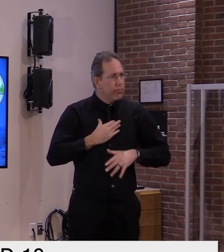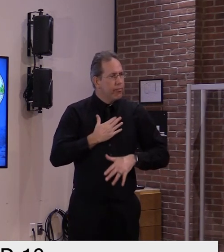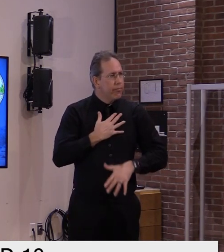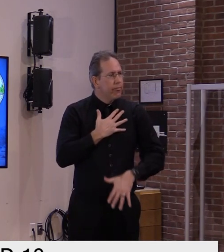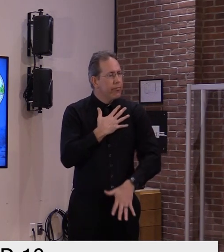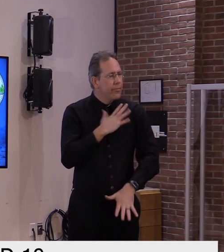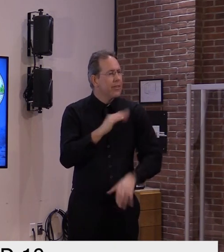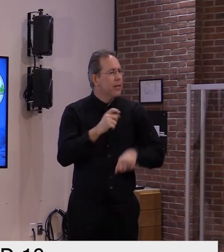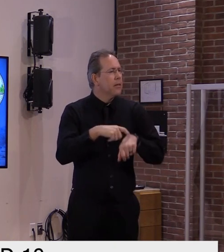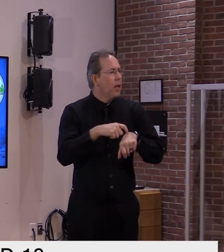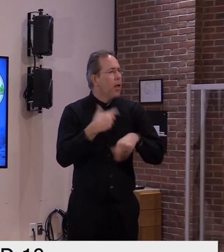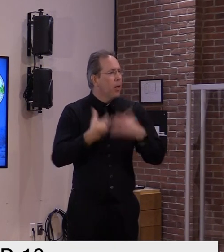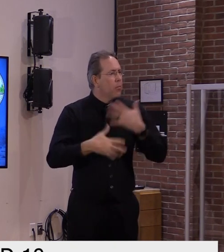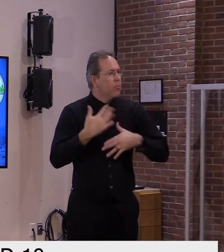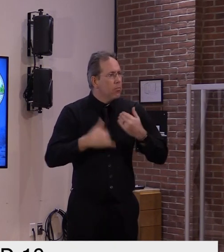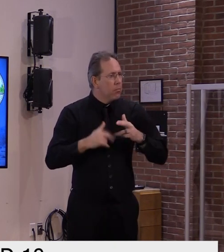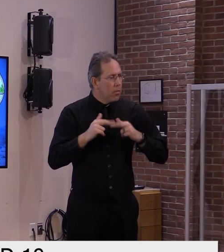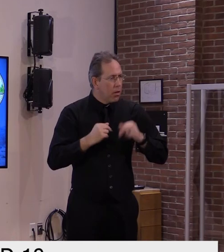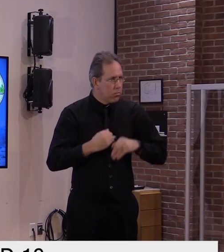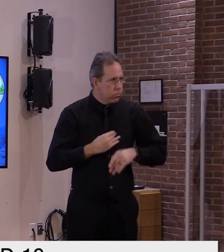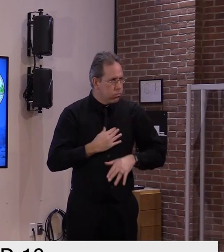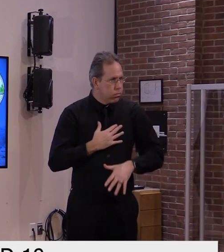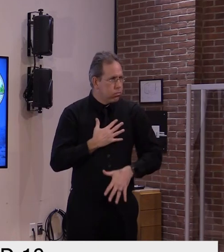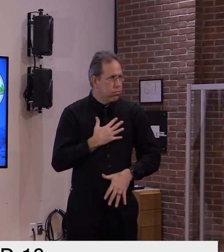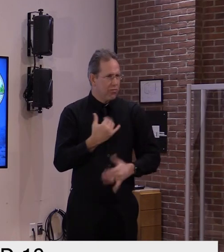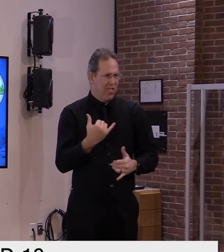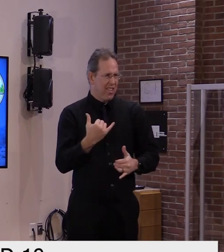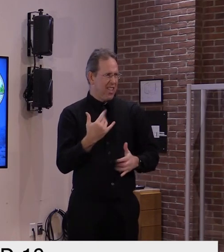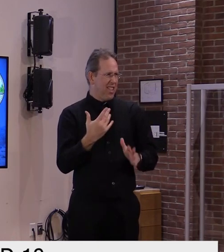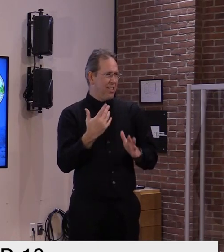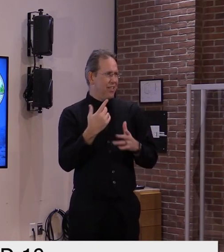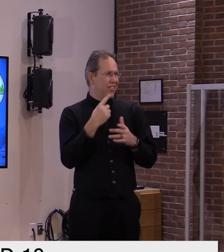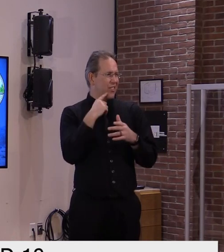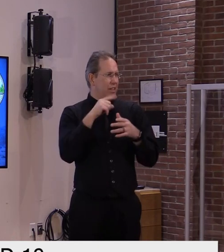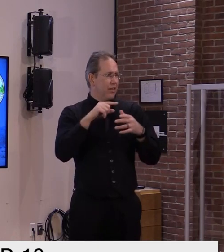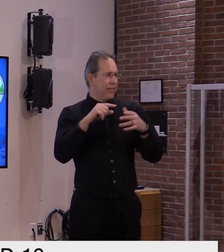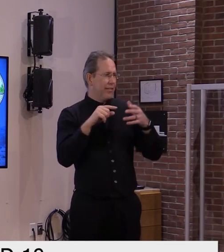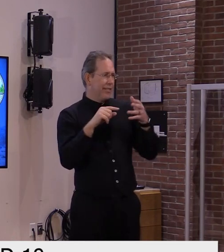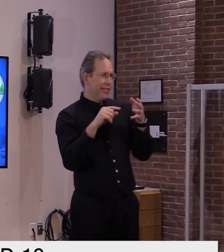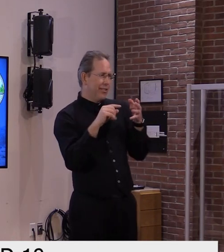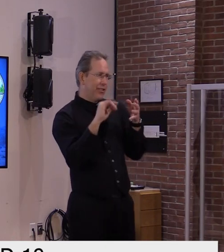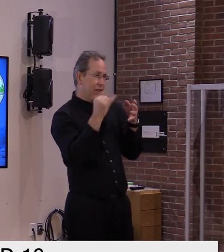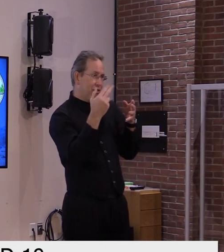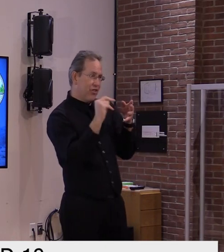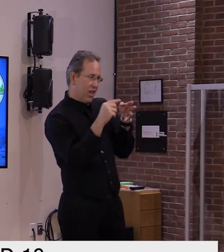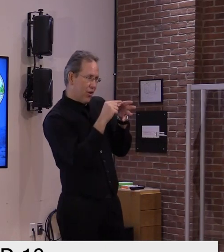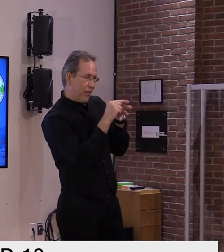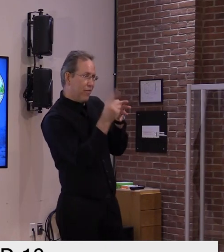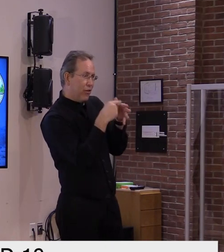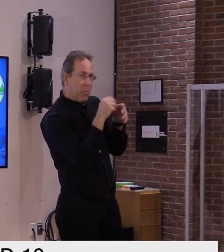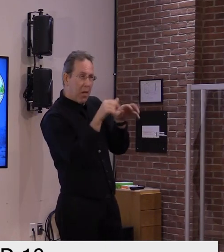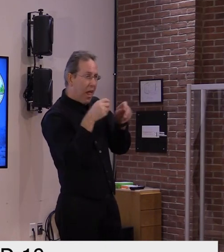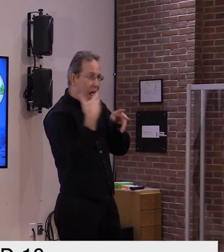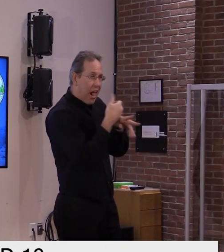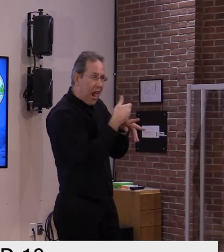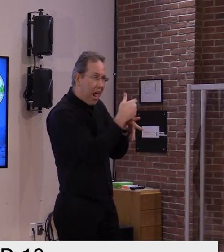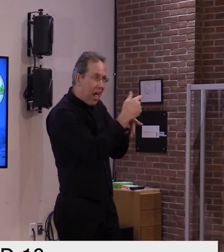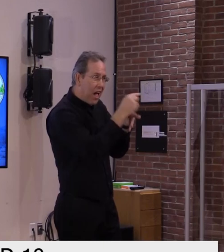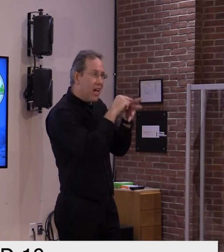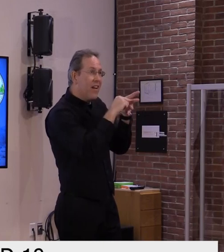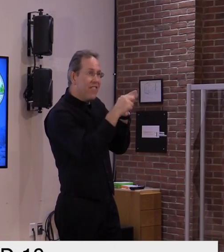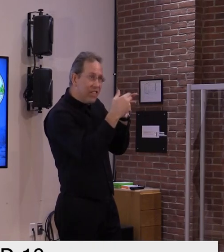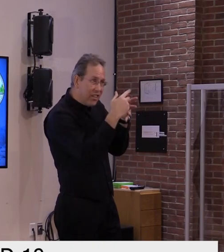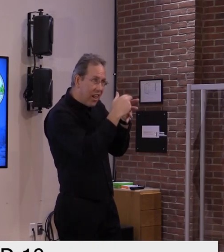you know, if we look, we're in the second week of January now, and a lot of this happened late December and is continuing